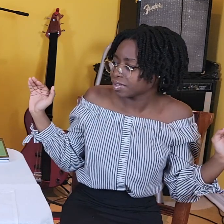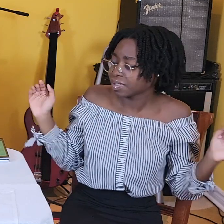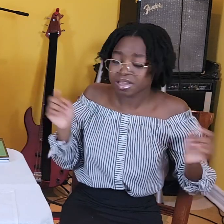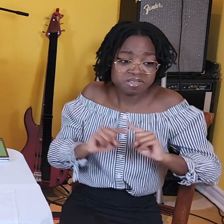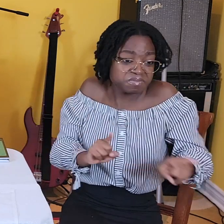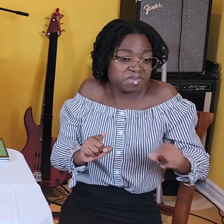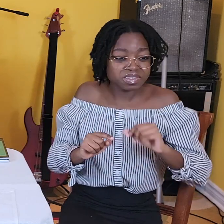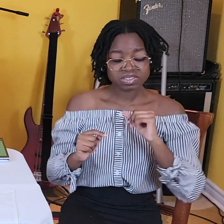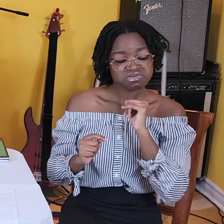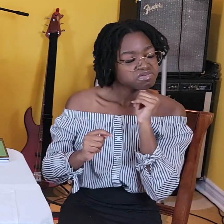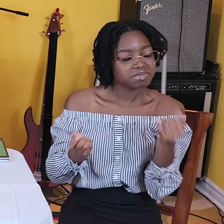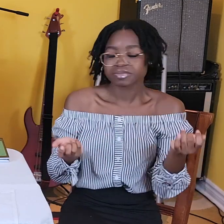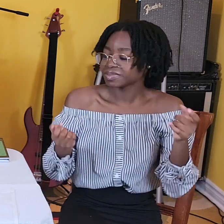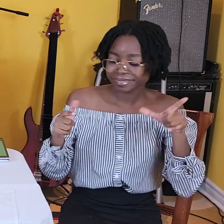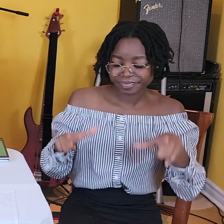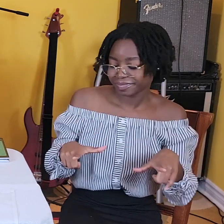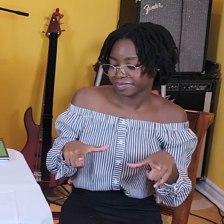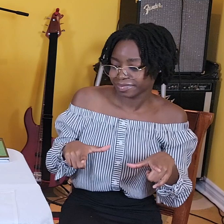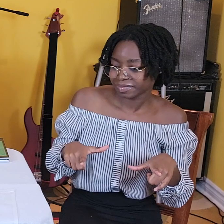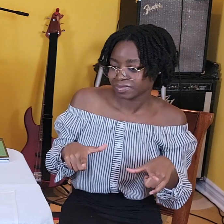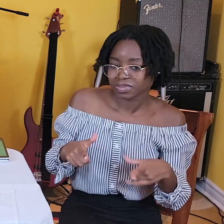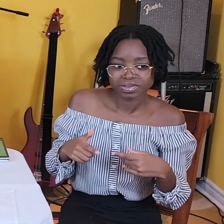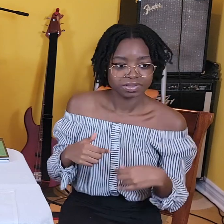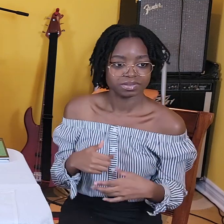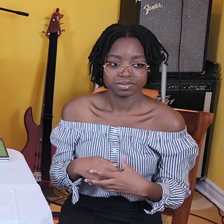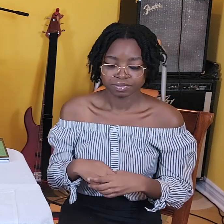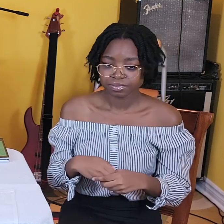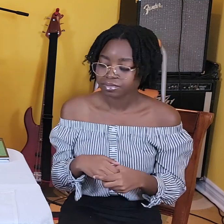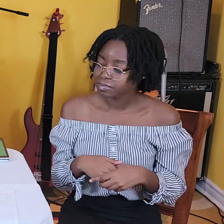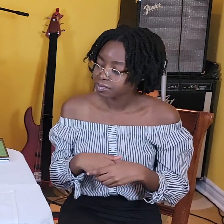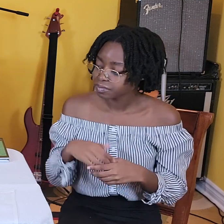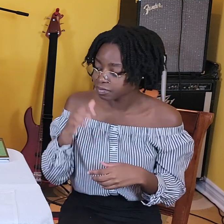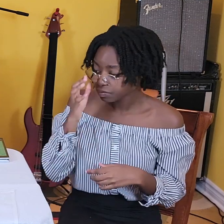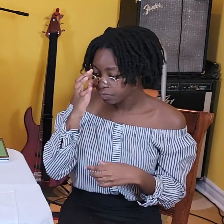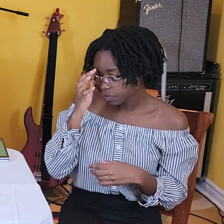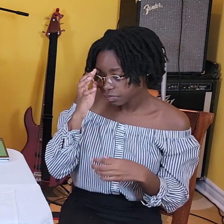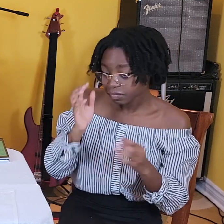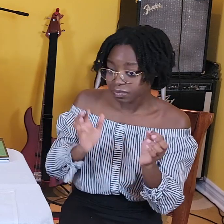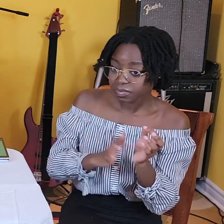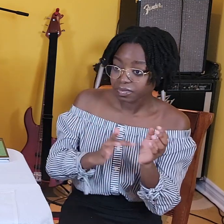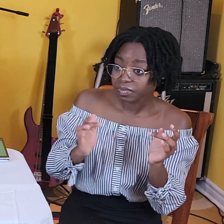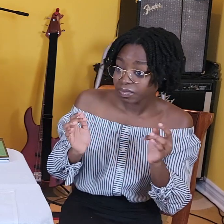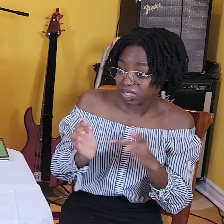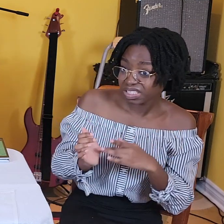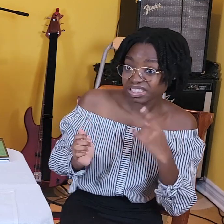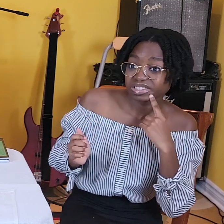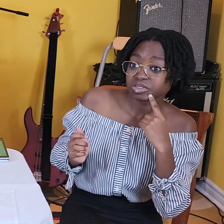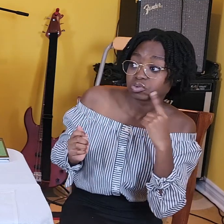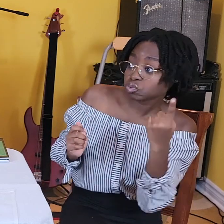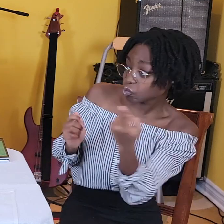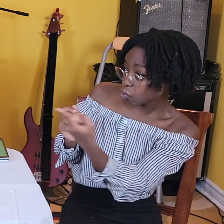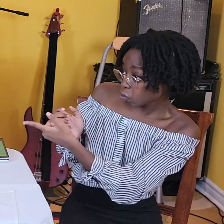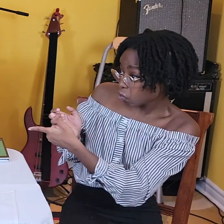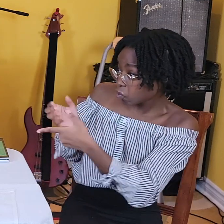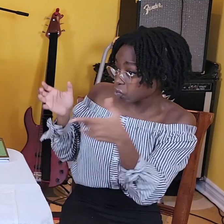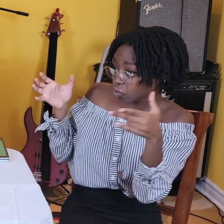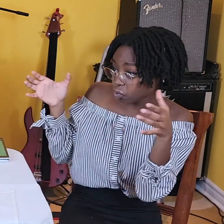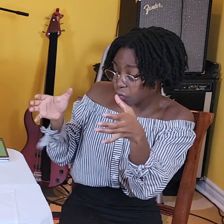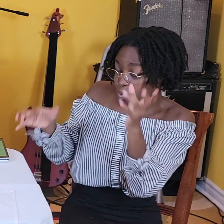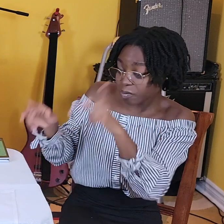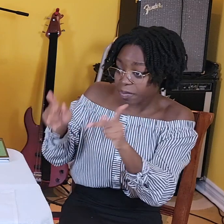hour, Jesus said to the multitudes, "Have you come out as against a robber with swords and clubs to take